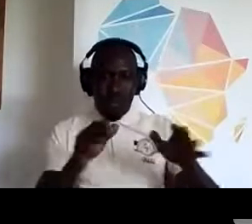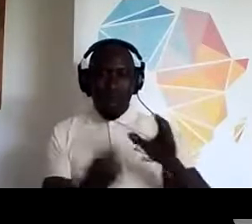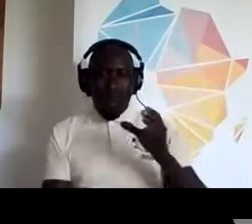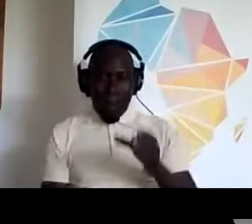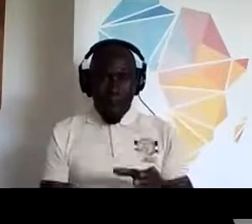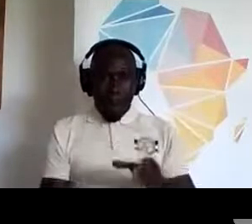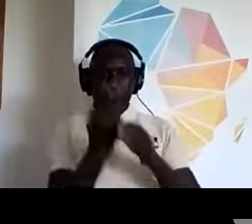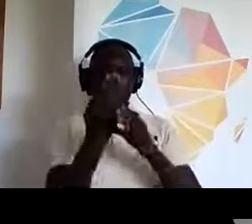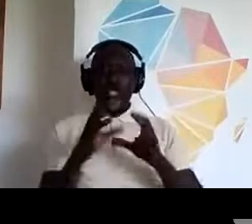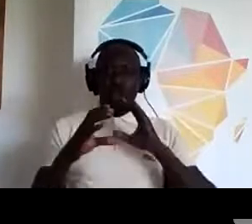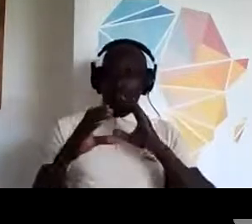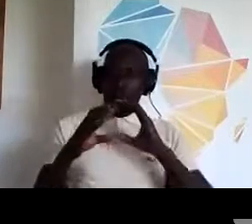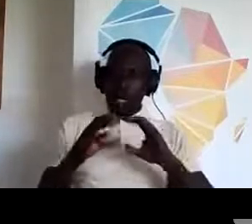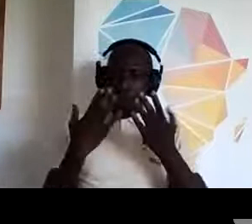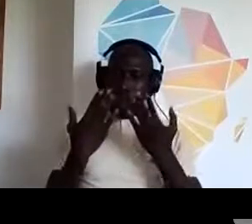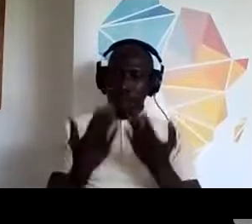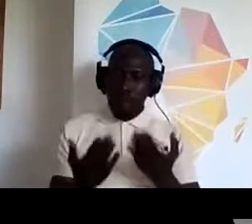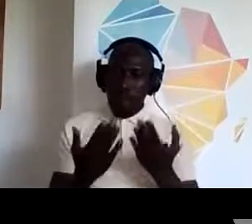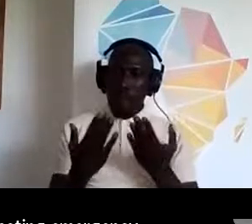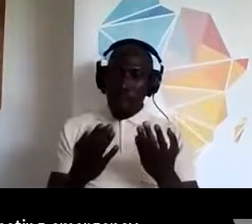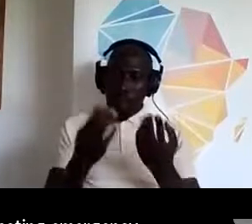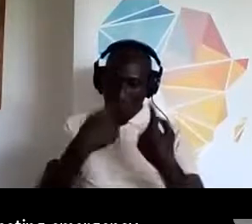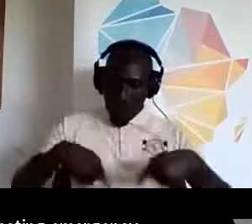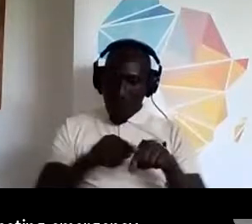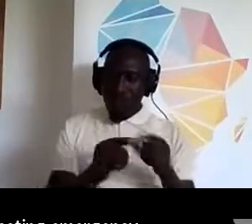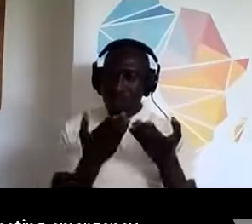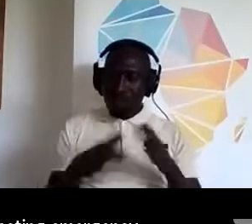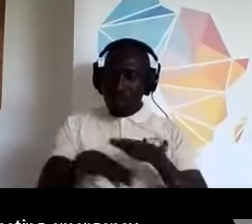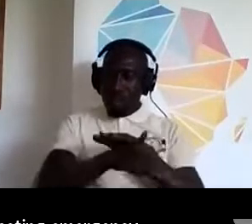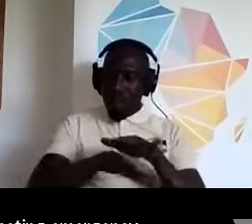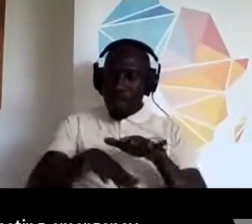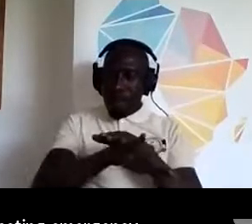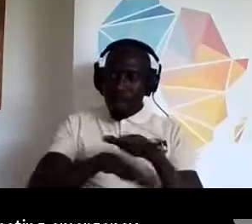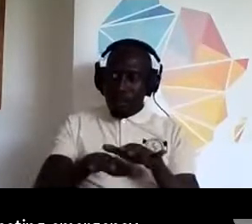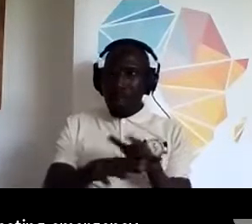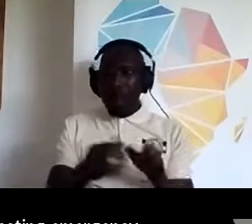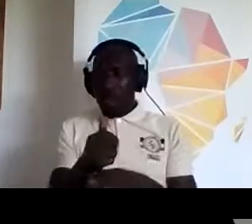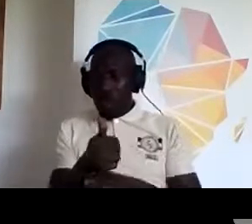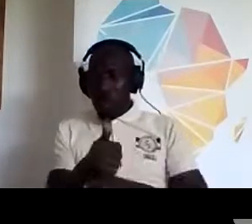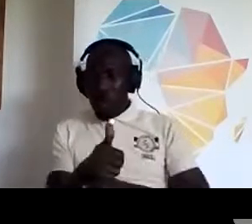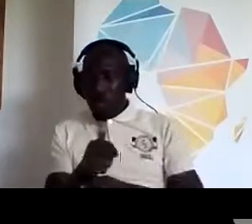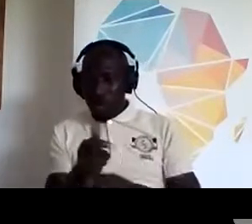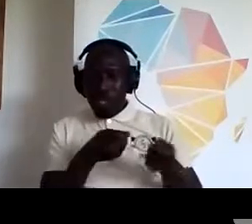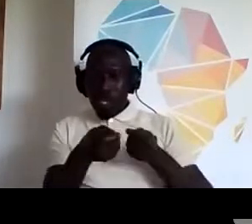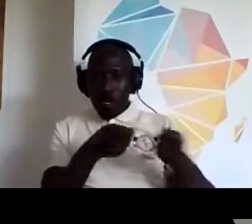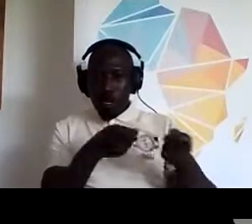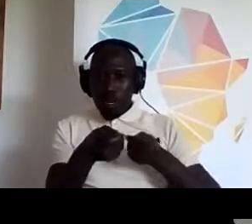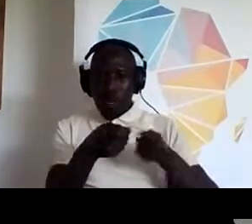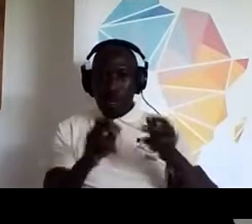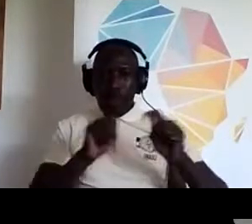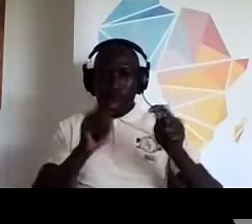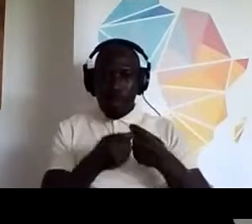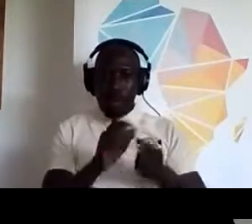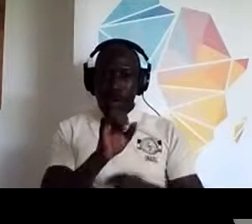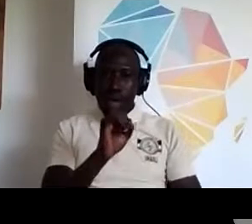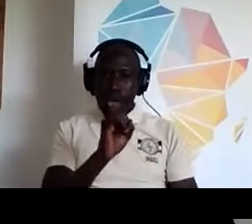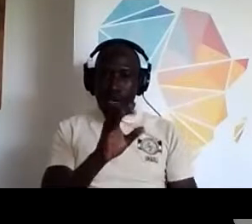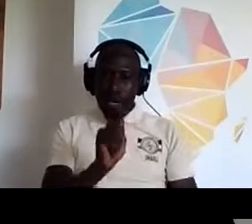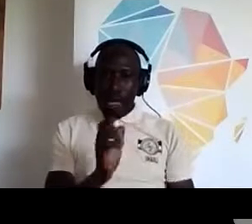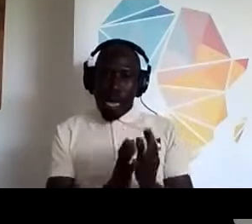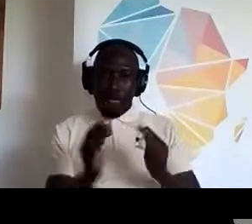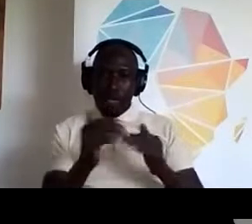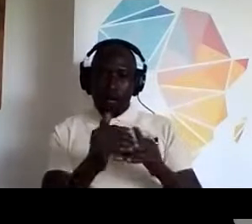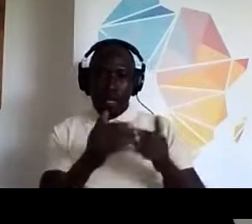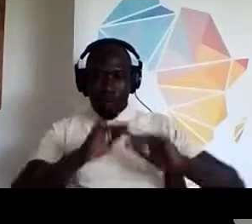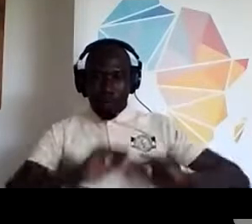emergency communication, all those areas haven't been regulated in terms of ICT accessibility.